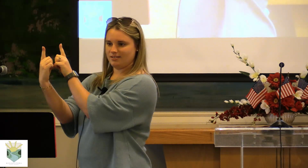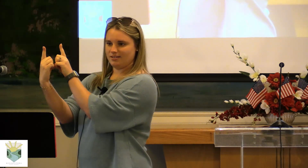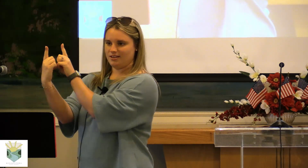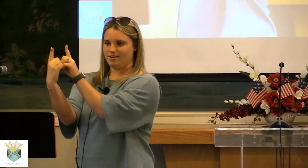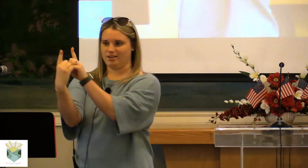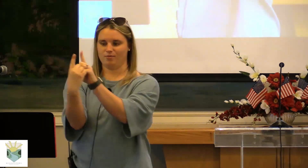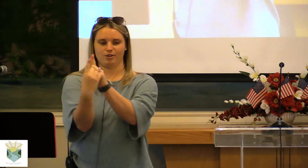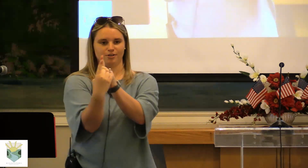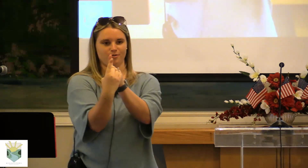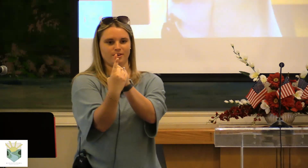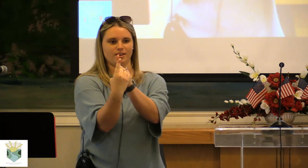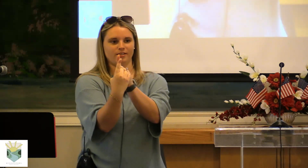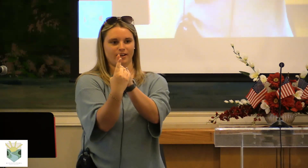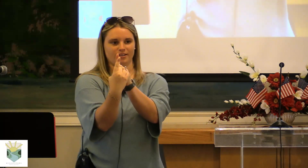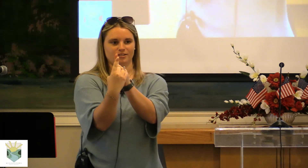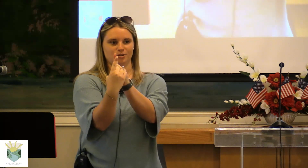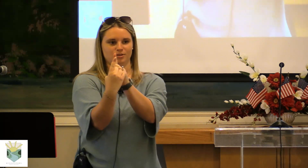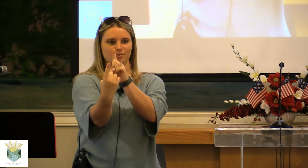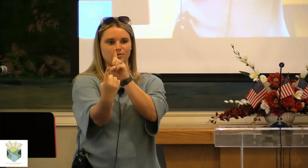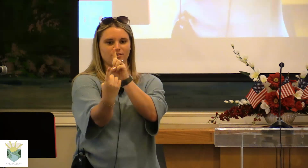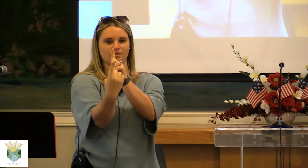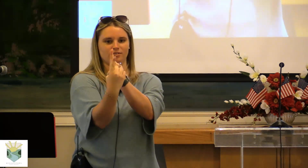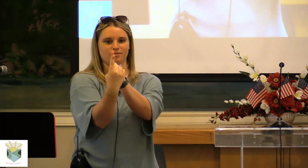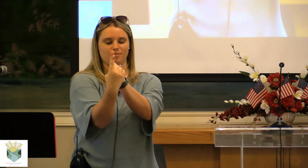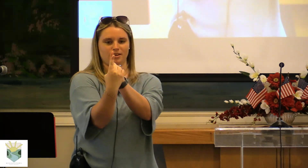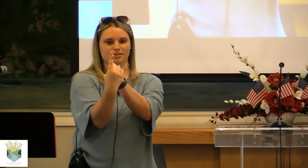And then when you're doing it like to someone, meet.